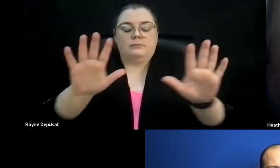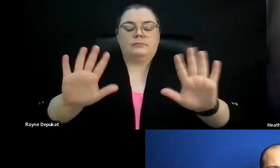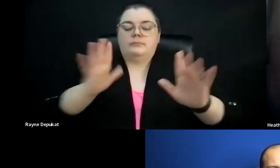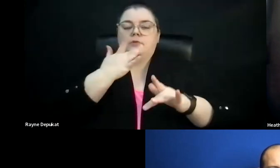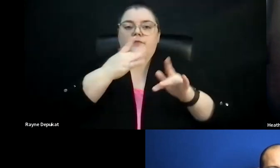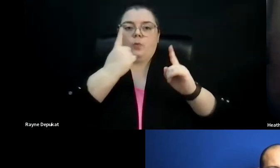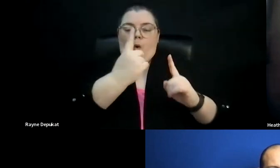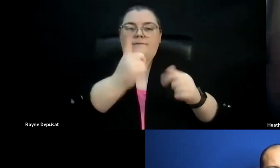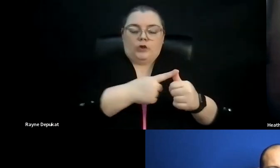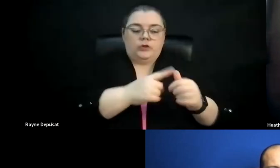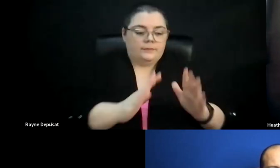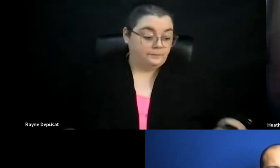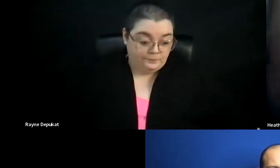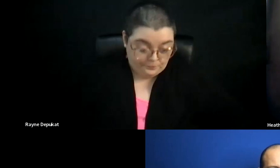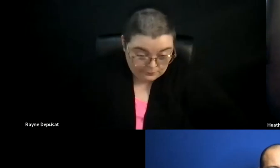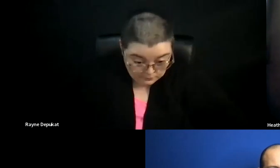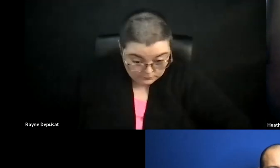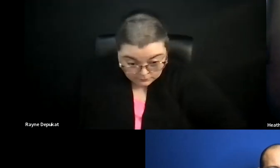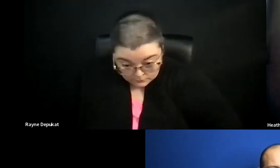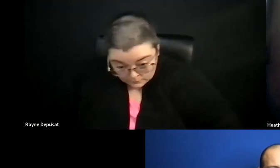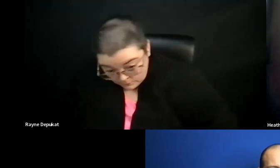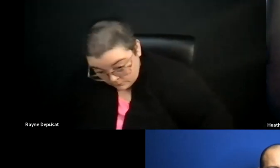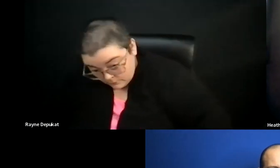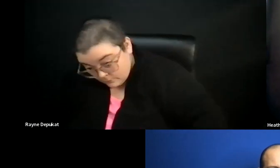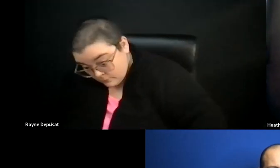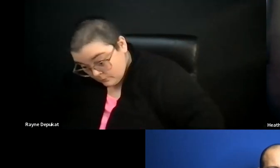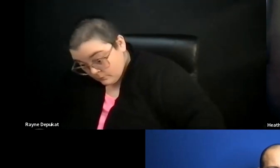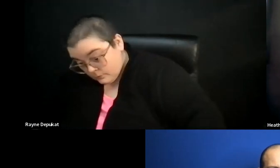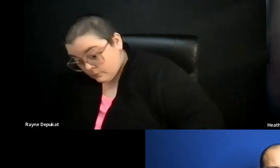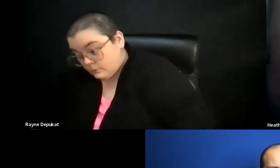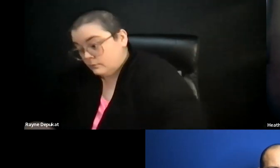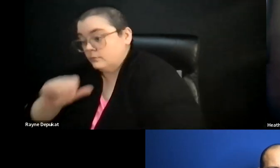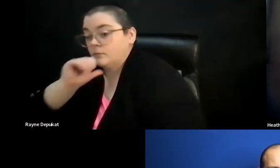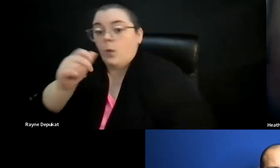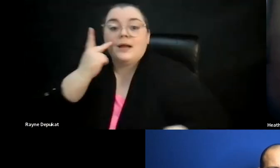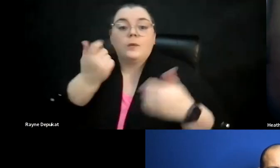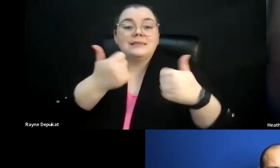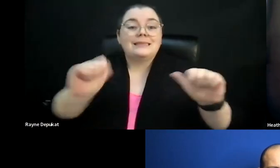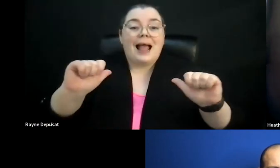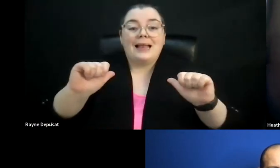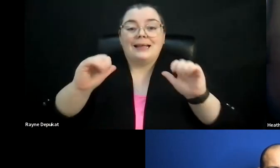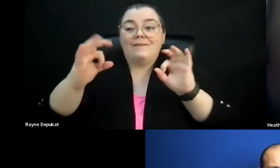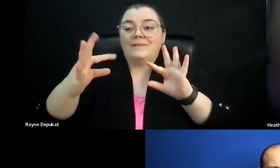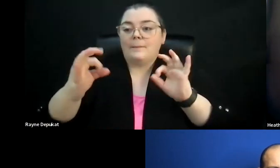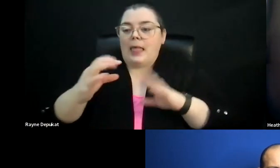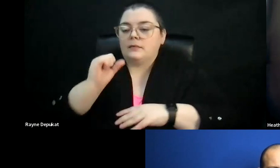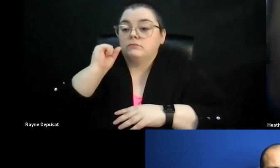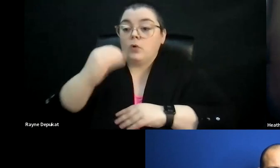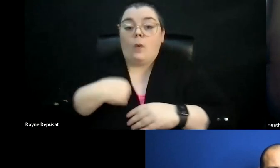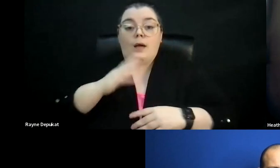But I also don't want to mix two documents. I don't want to pull the other document up at this point because we haven't discussed the first one yet. So are